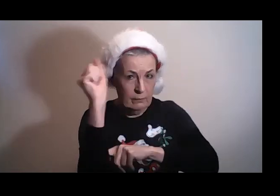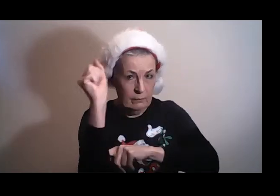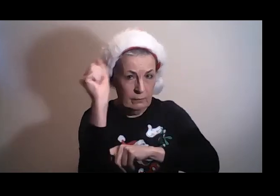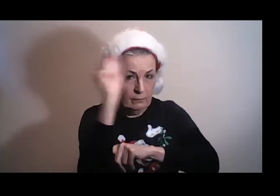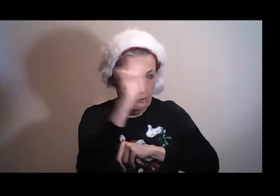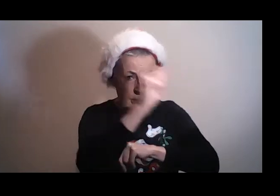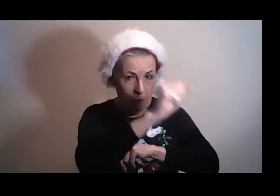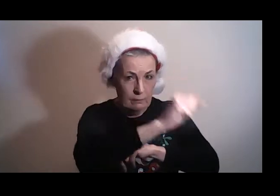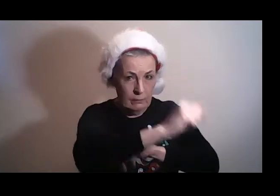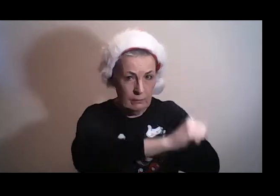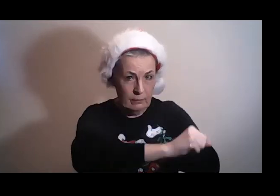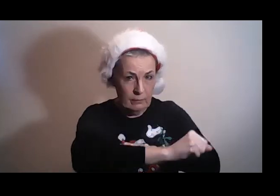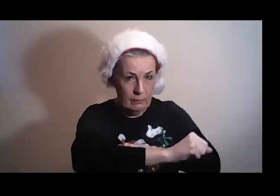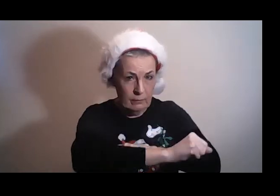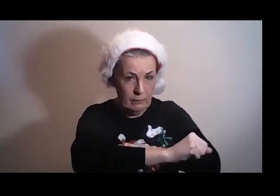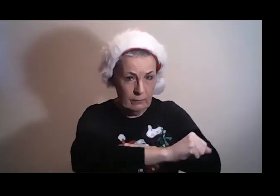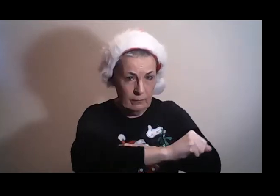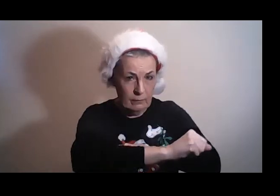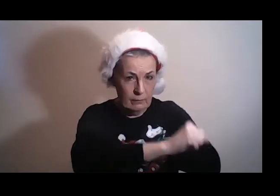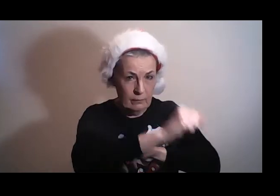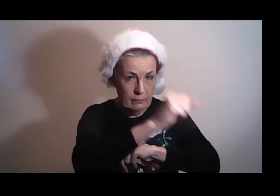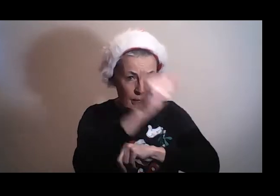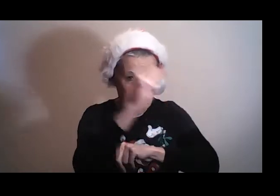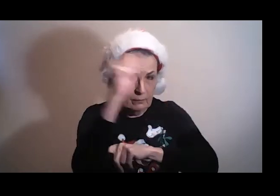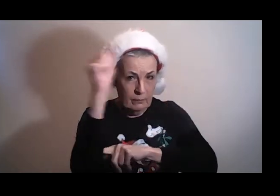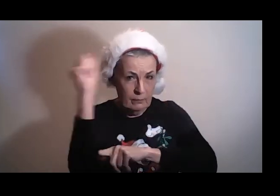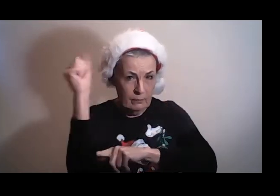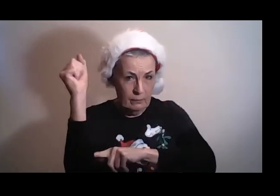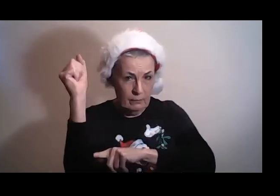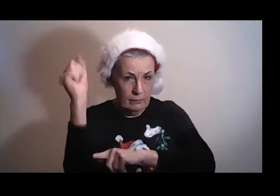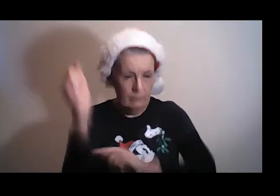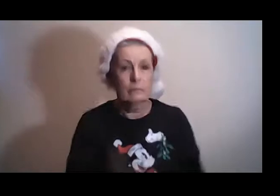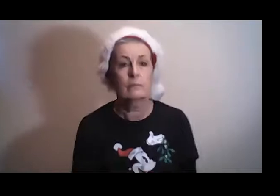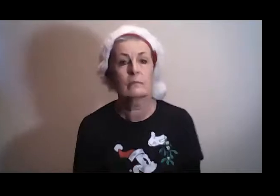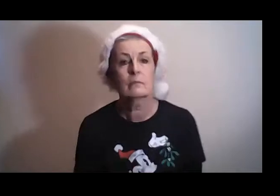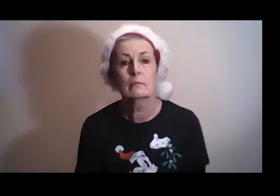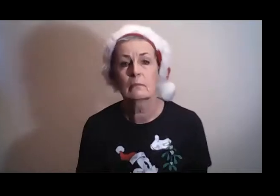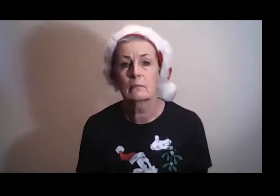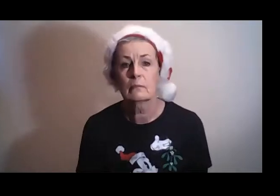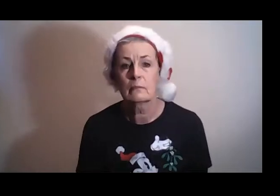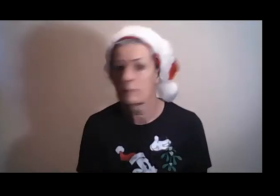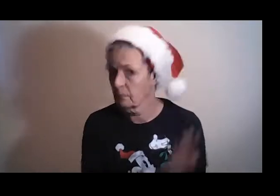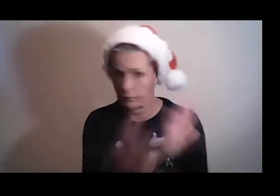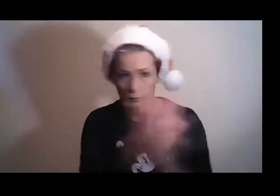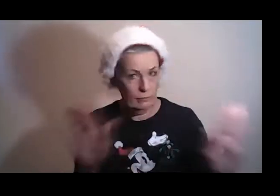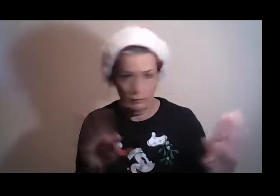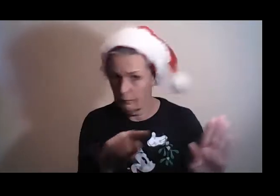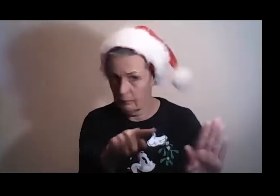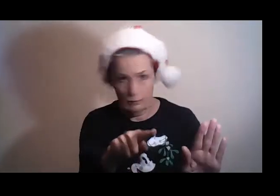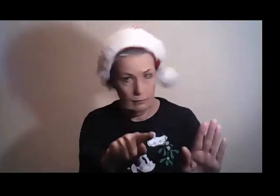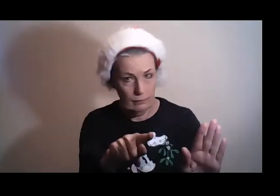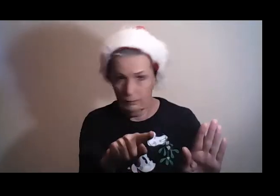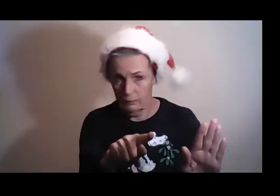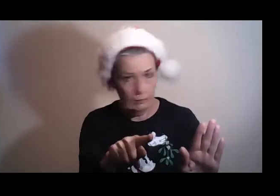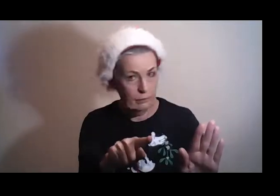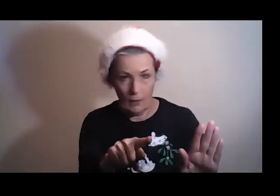see? So you hinge from here, just like a door. So I'm not rounding my back or my neck. I'm not